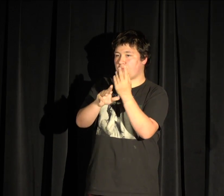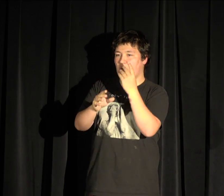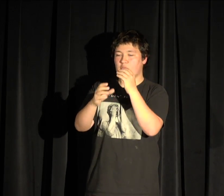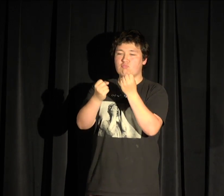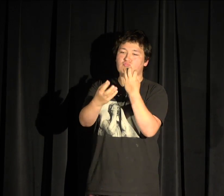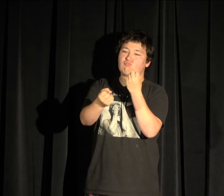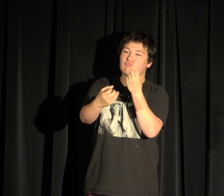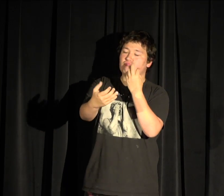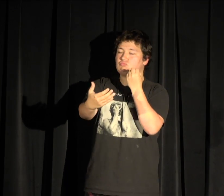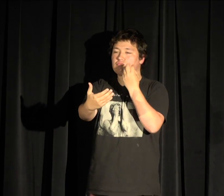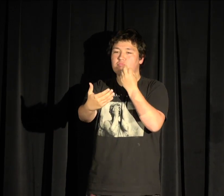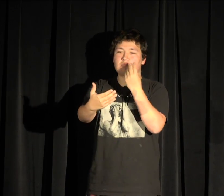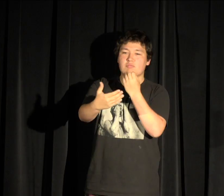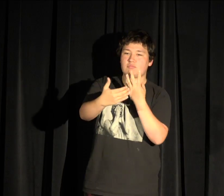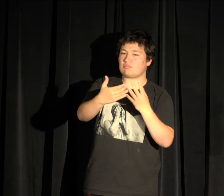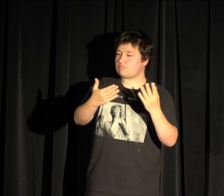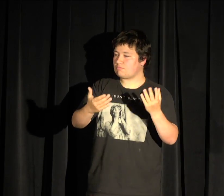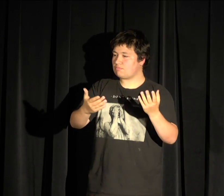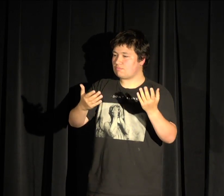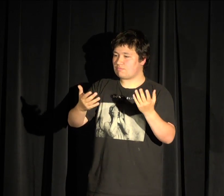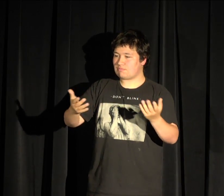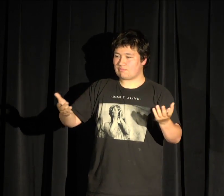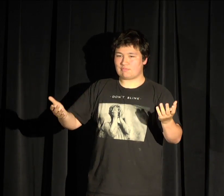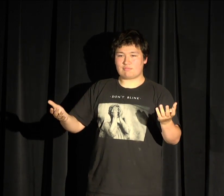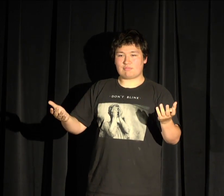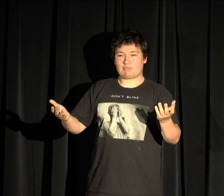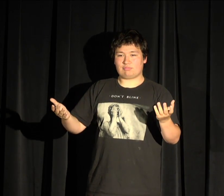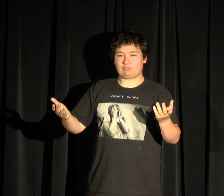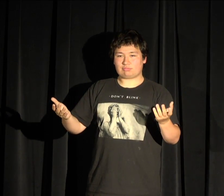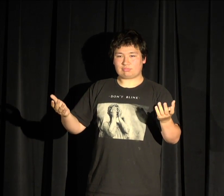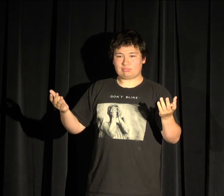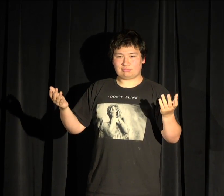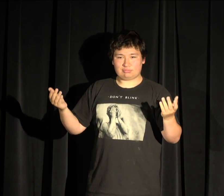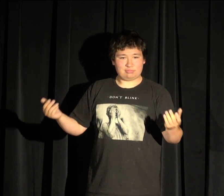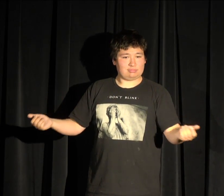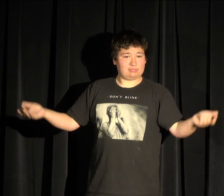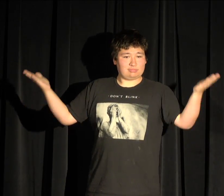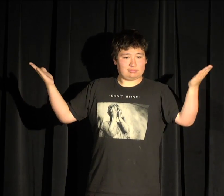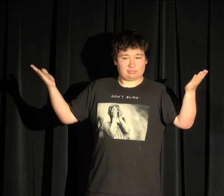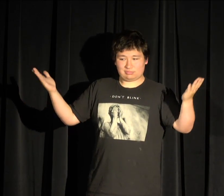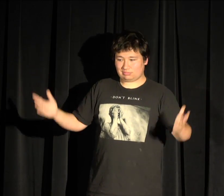And it also has a video phone, so you can communicate over the video phone with sign.